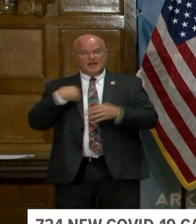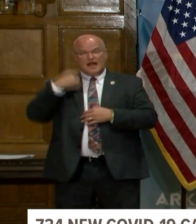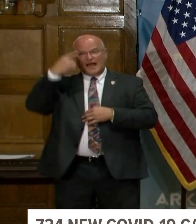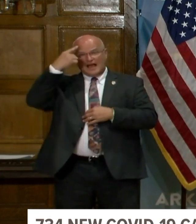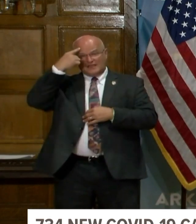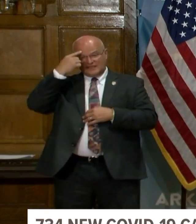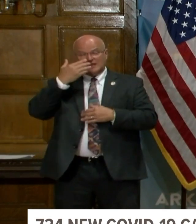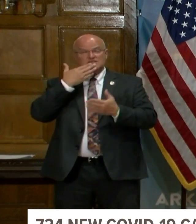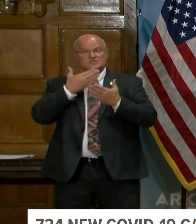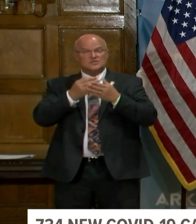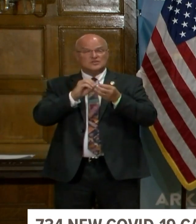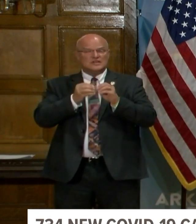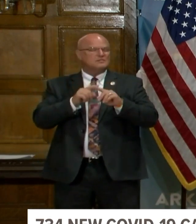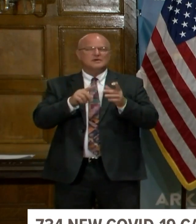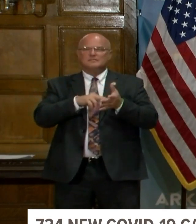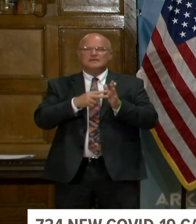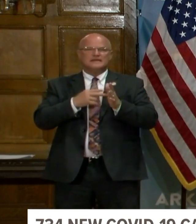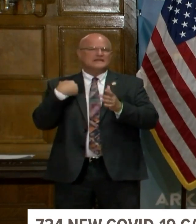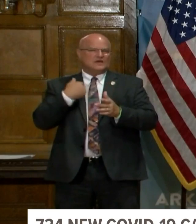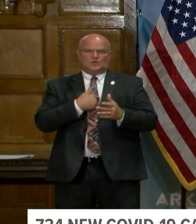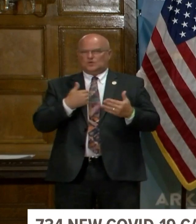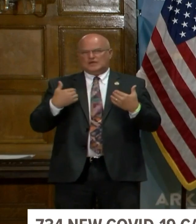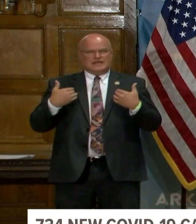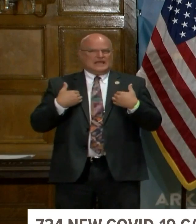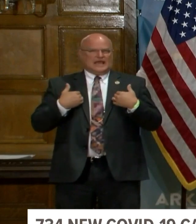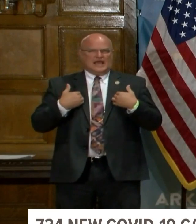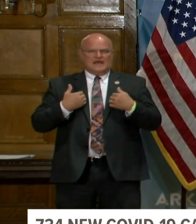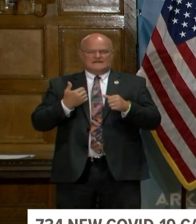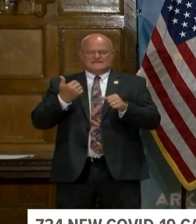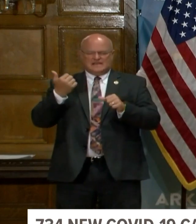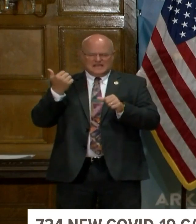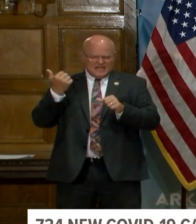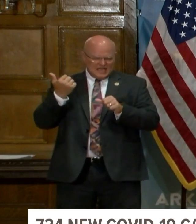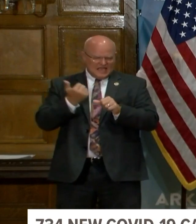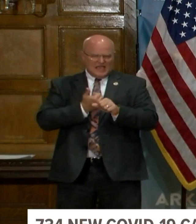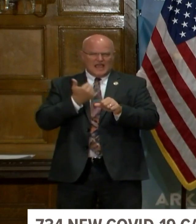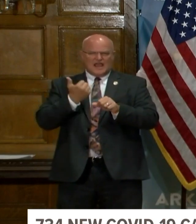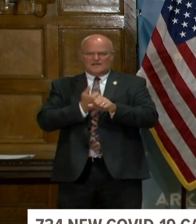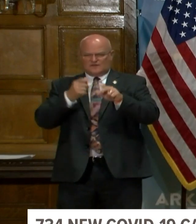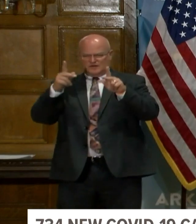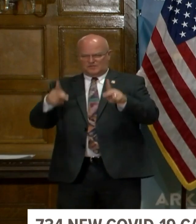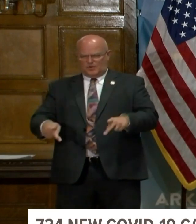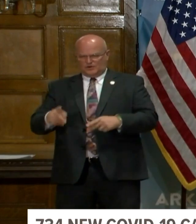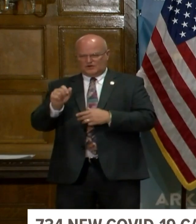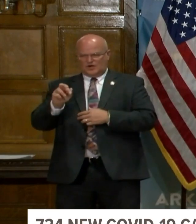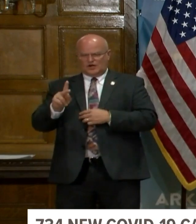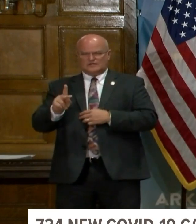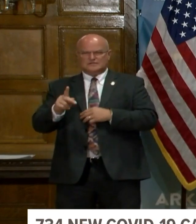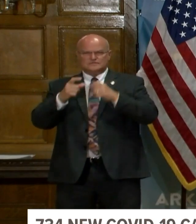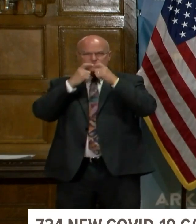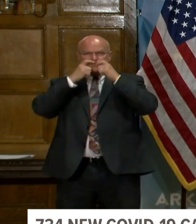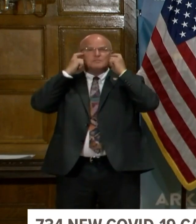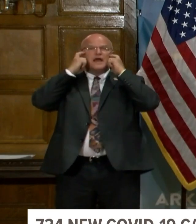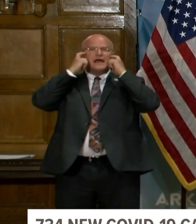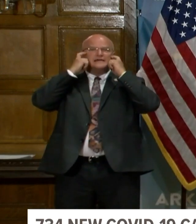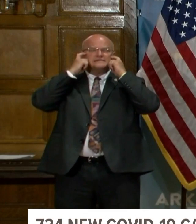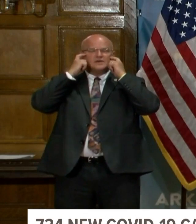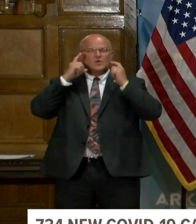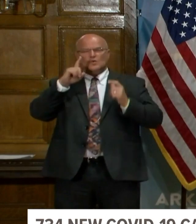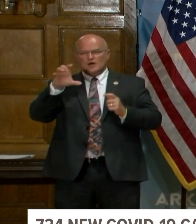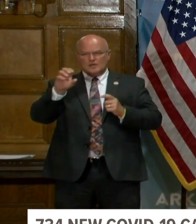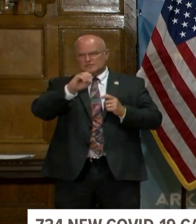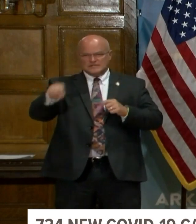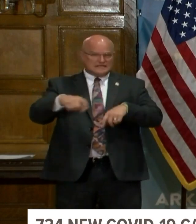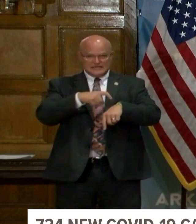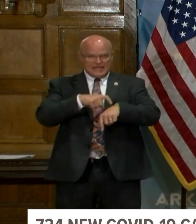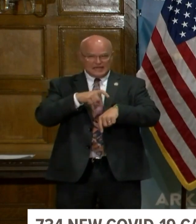encouraging number, but it doesn't mean that we've got every resident of Arkansas wearing the mask